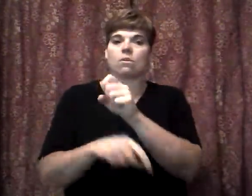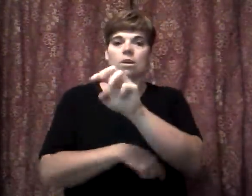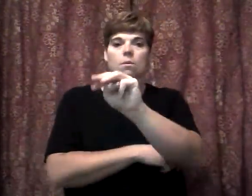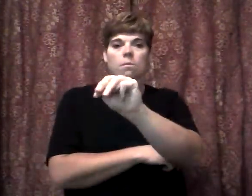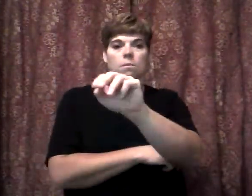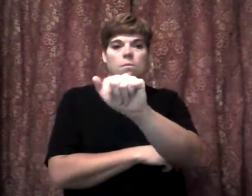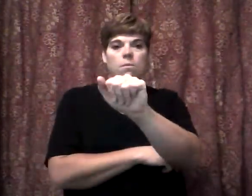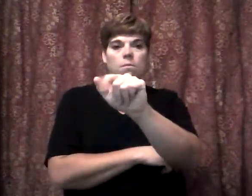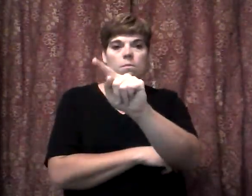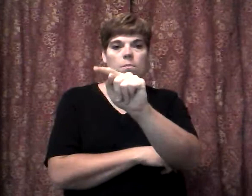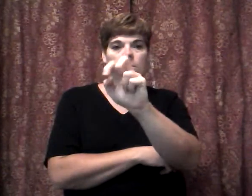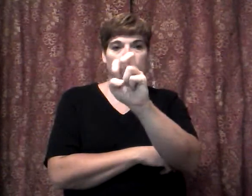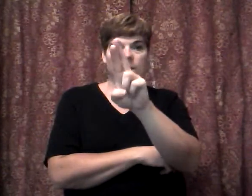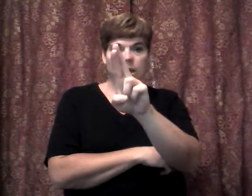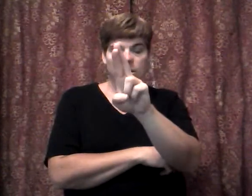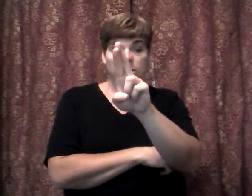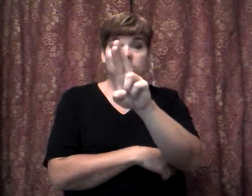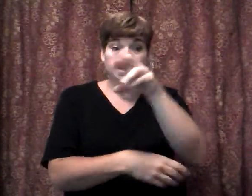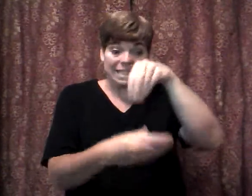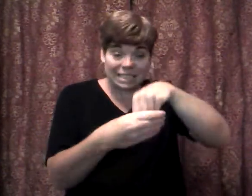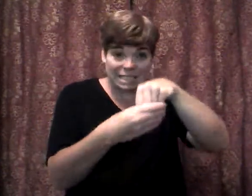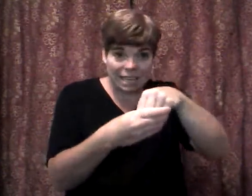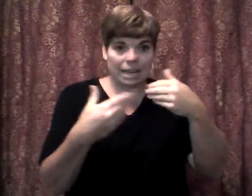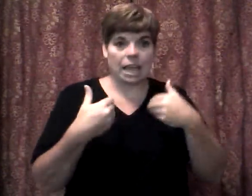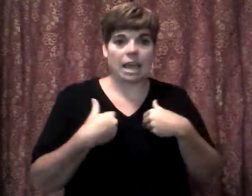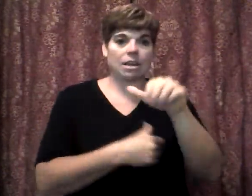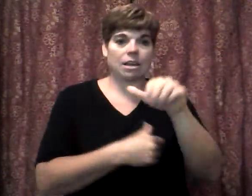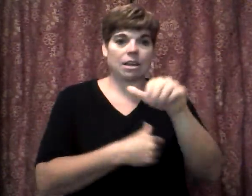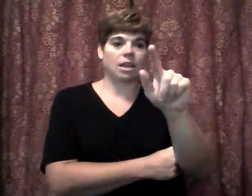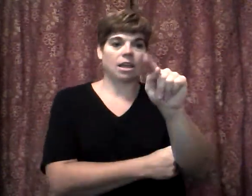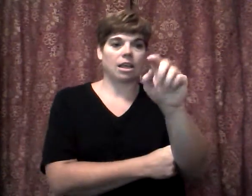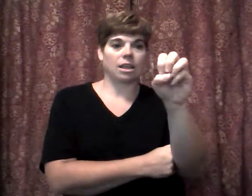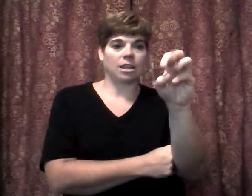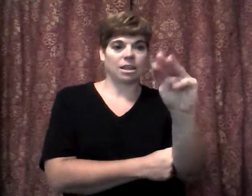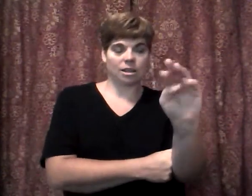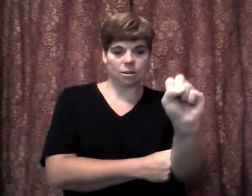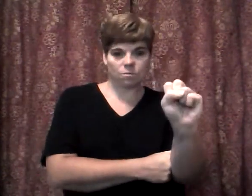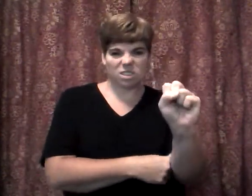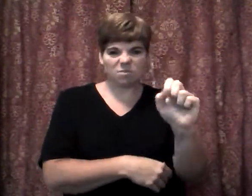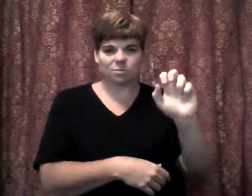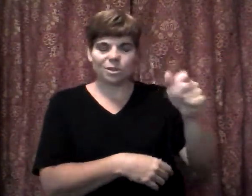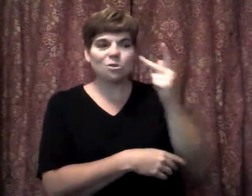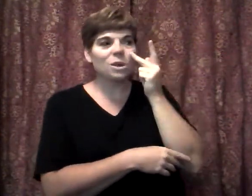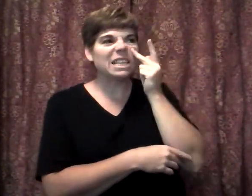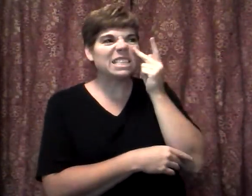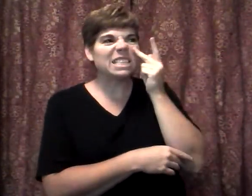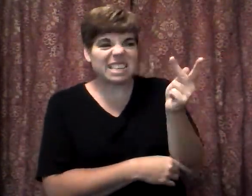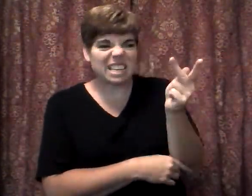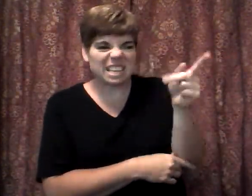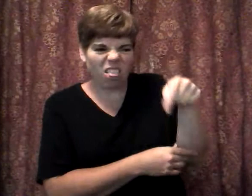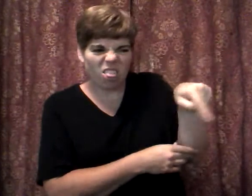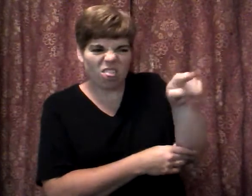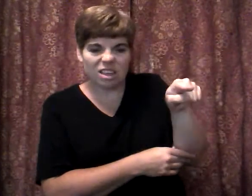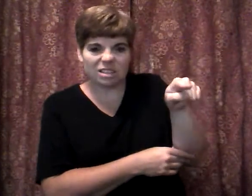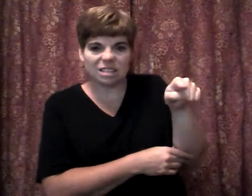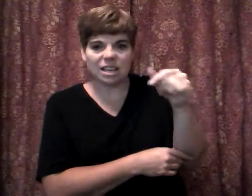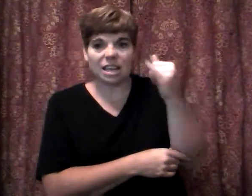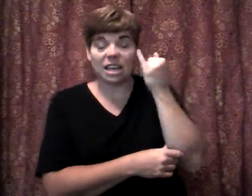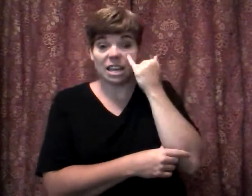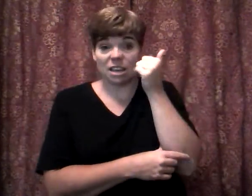in a previous lesson. Now, you can see this little guy here. If you were small enough, you could actually rest on an